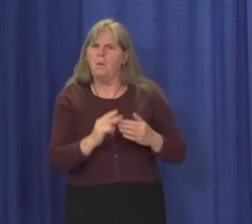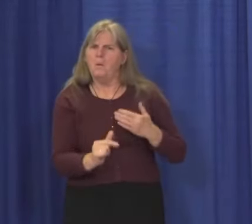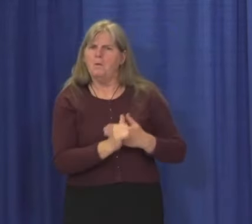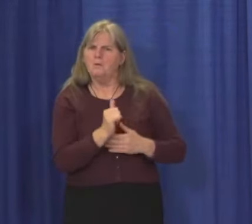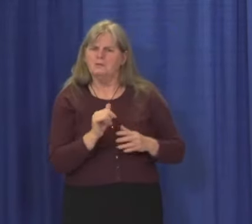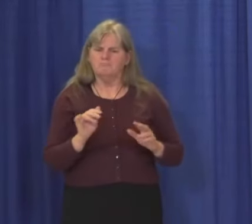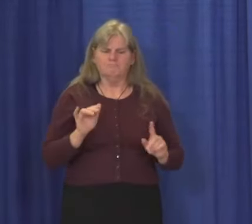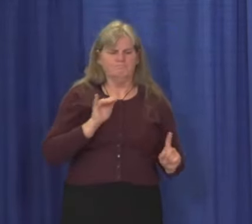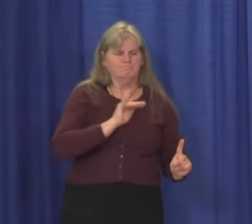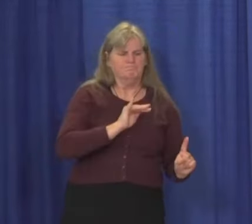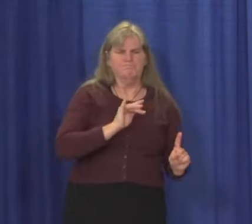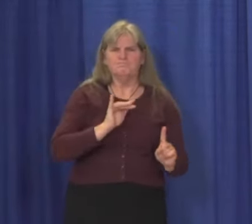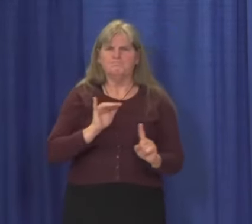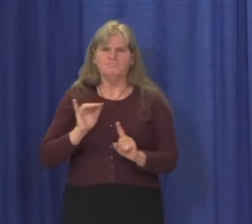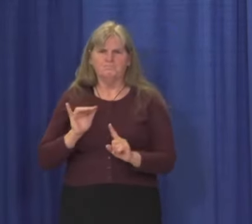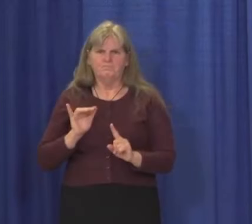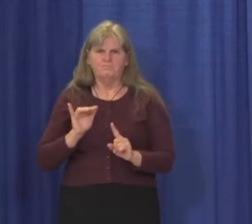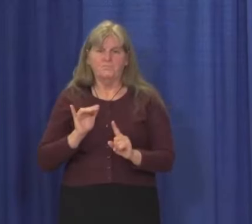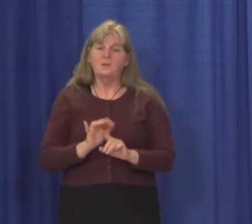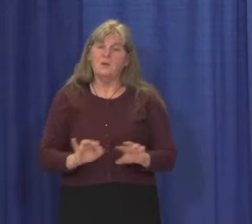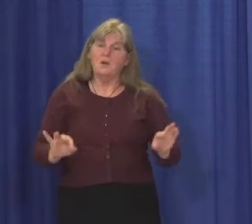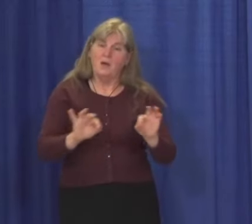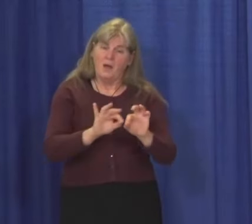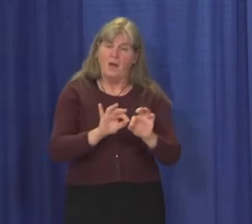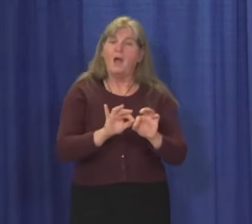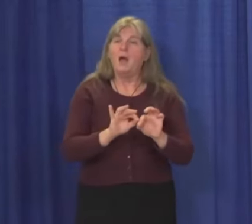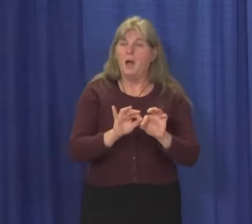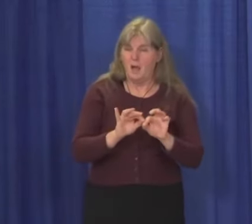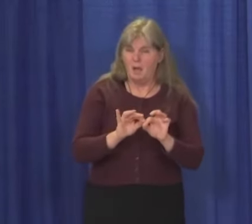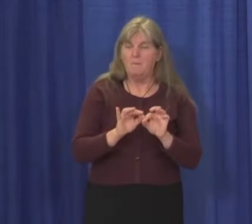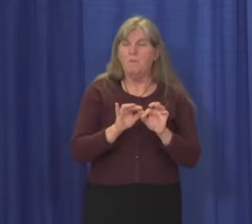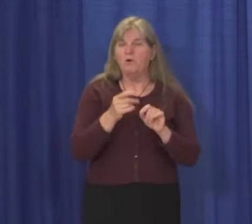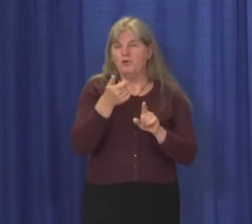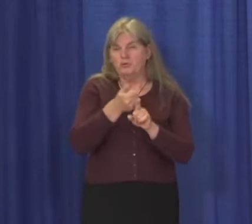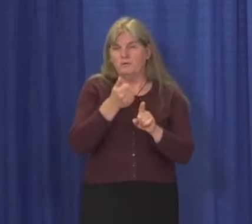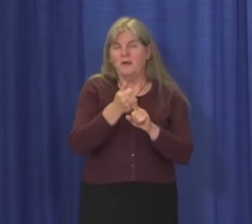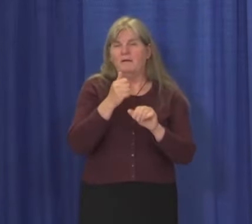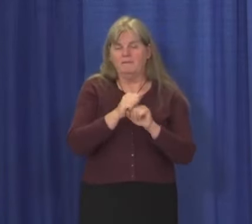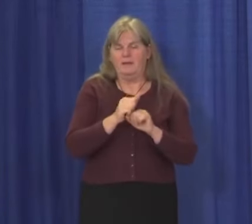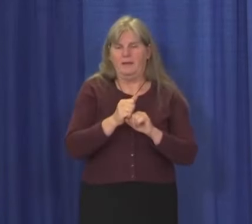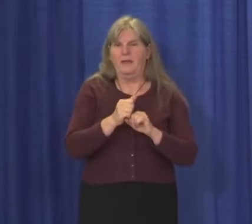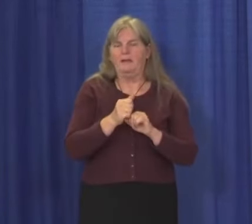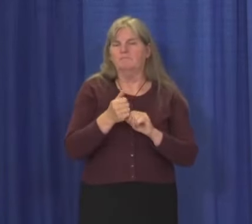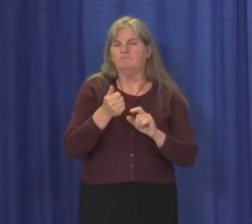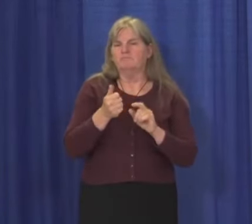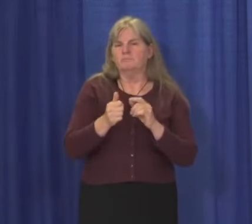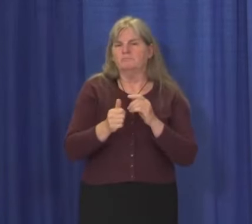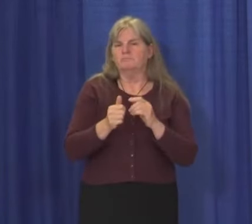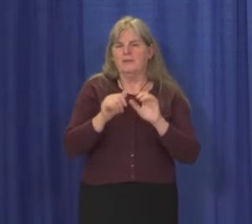further into reopening, I hope we can help bring you tools for personal risk assessment.